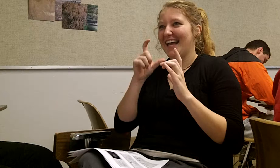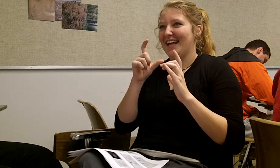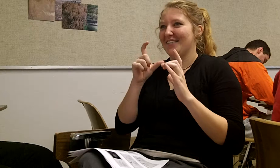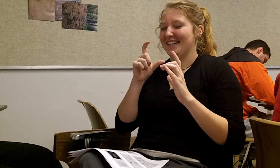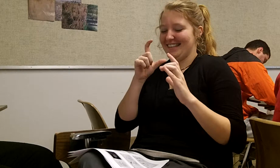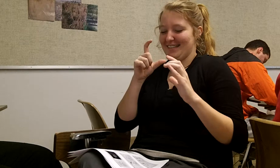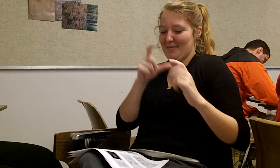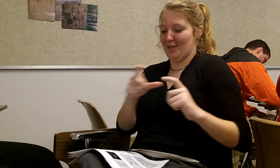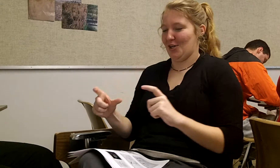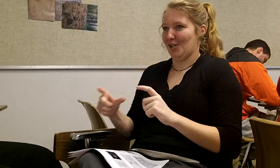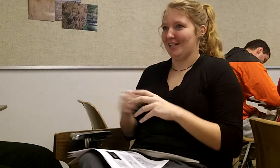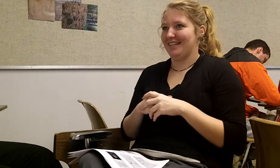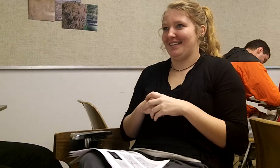All right.